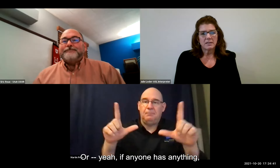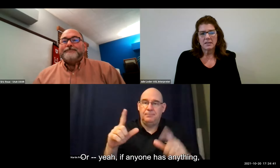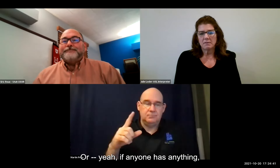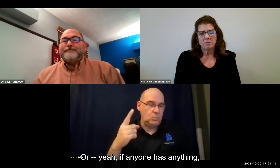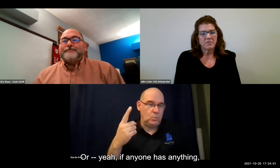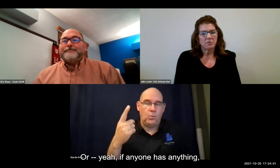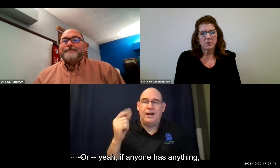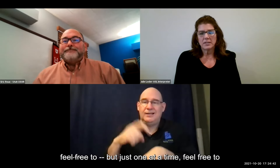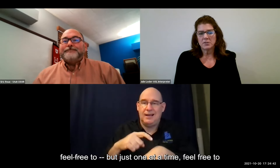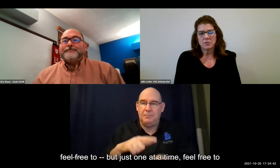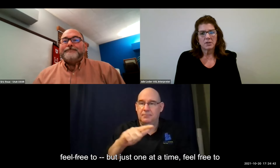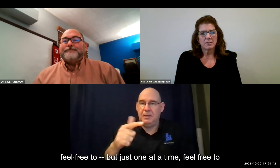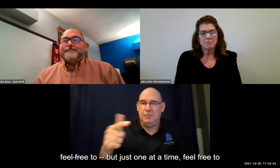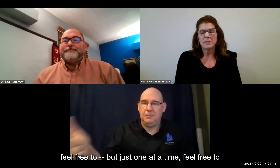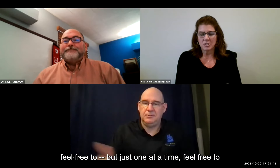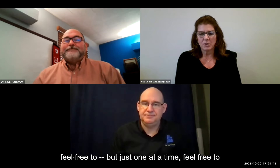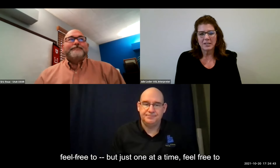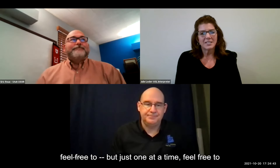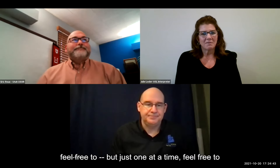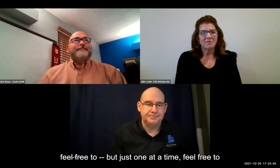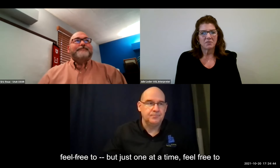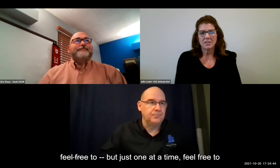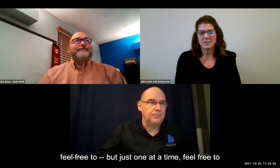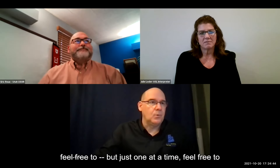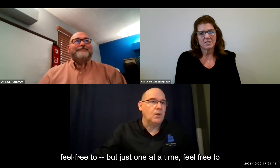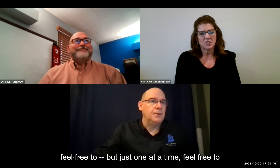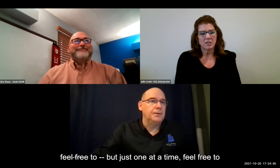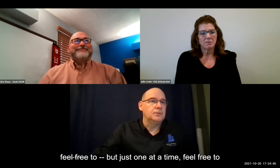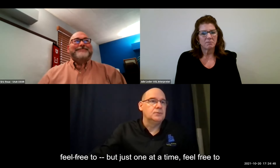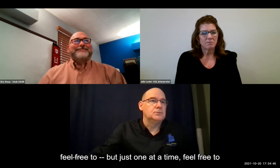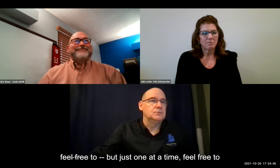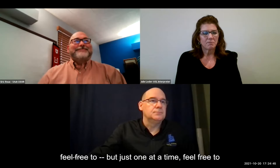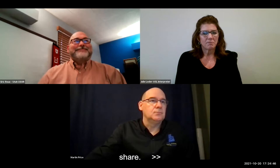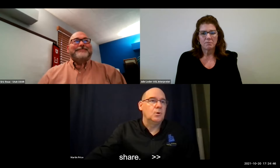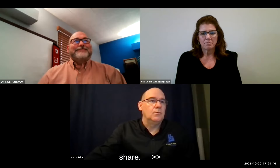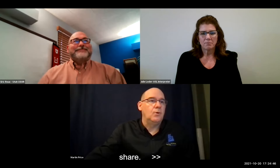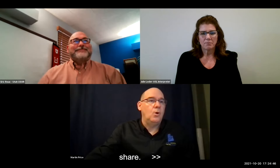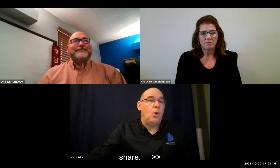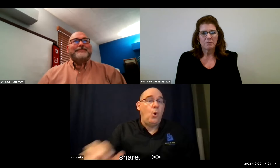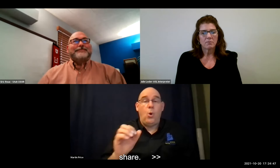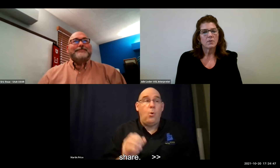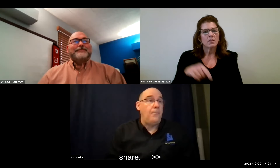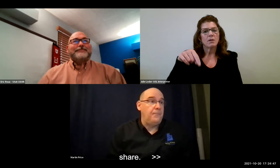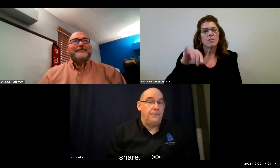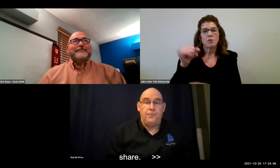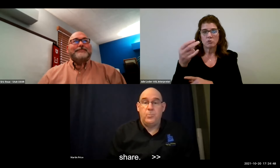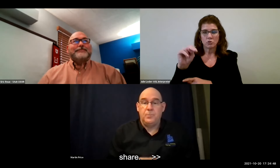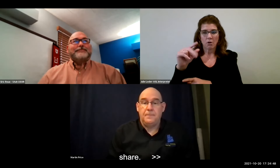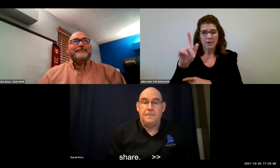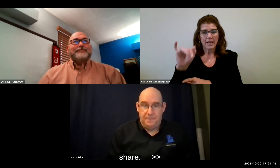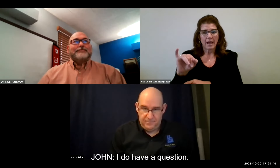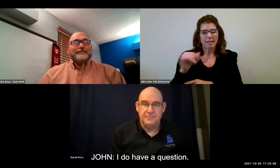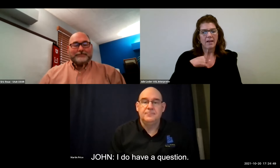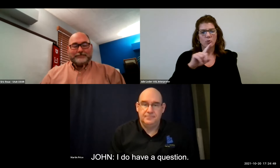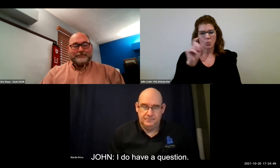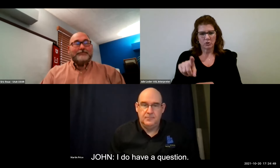has anything, feel free to, but just one at a time, feel free to share. This is John Gallus. I do have a